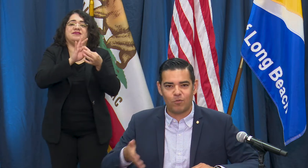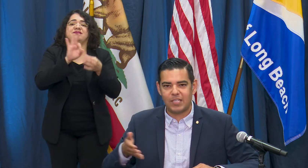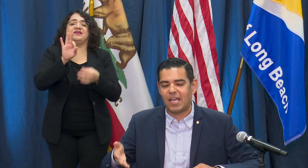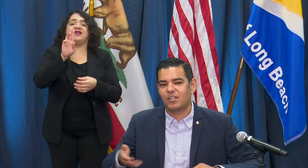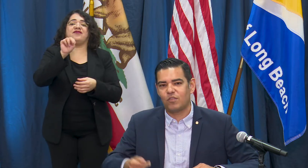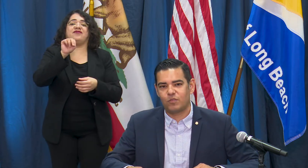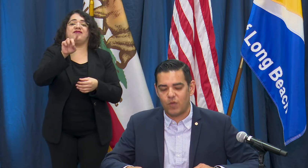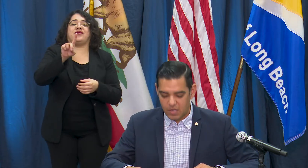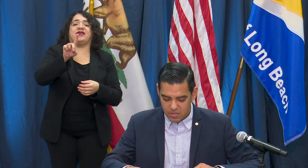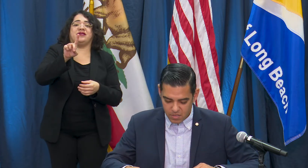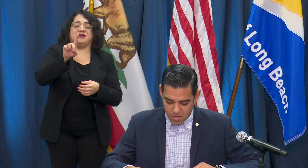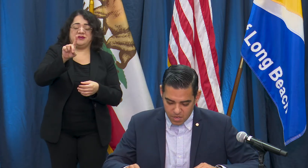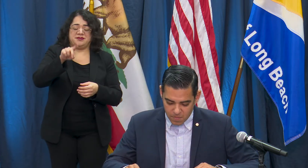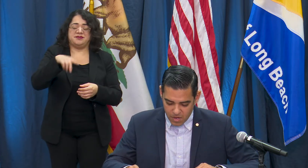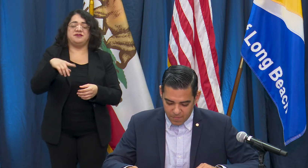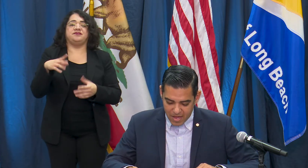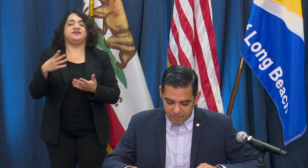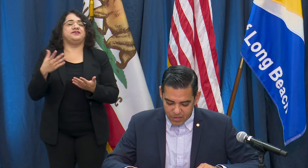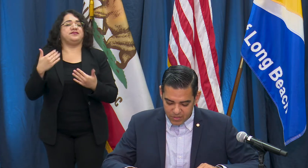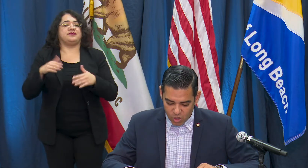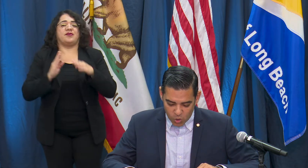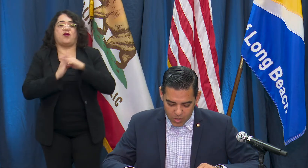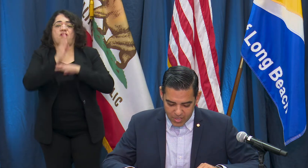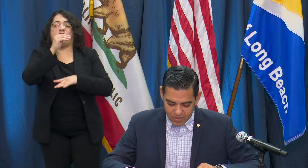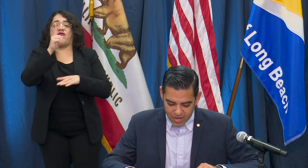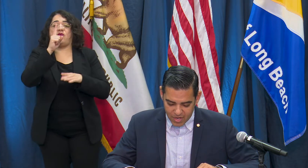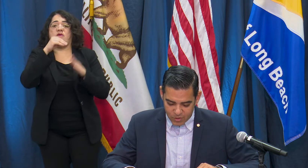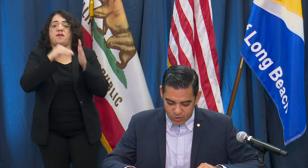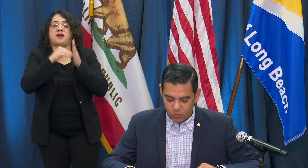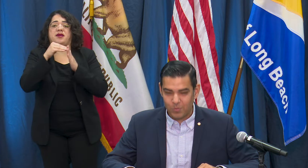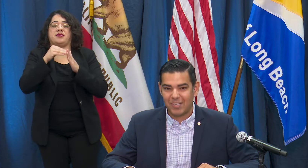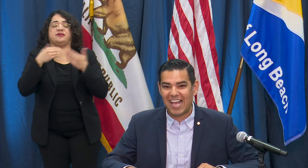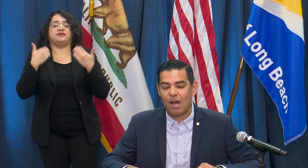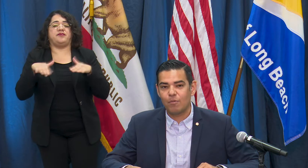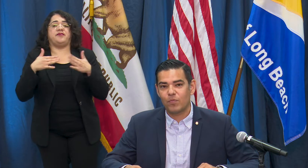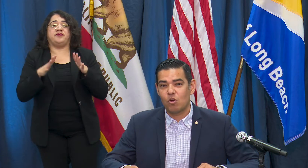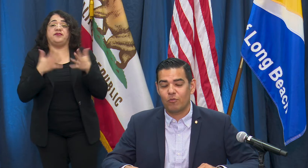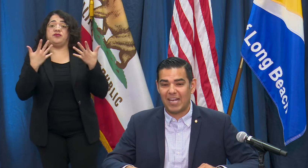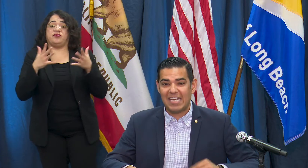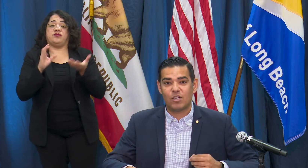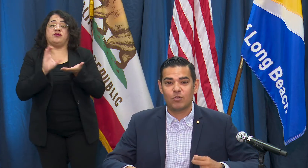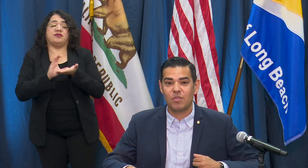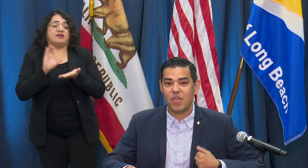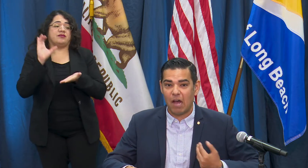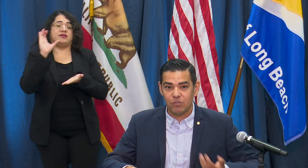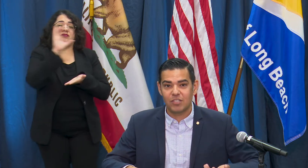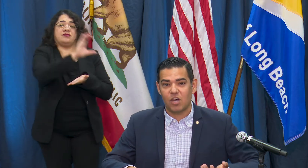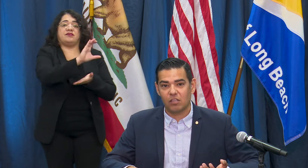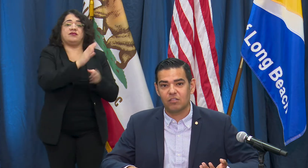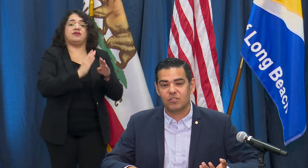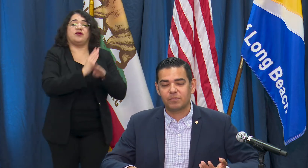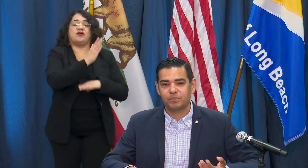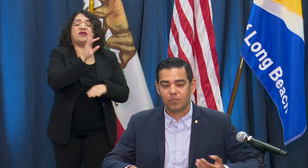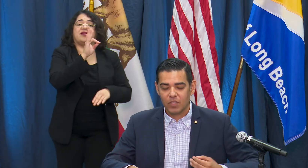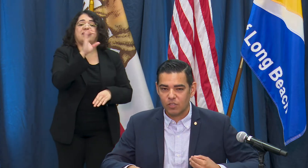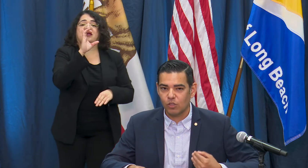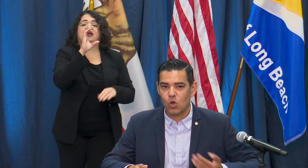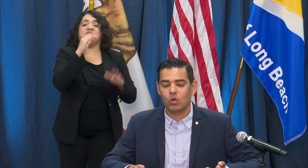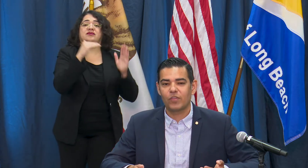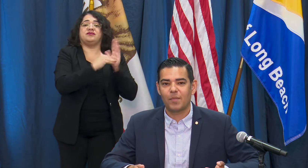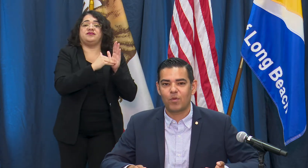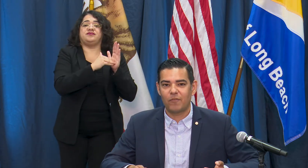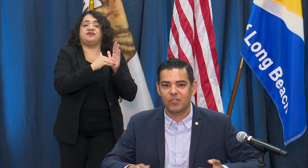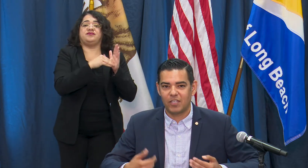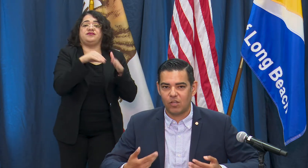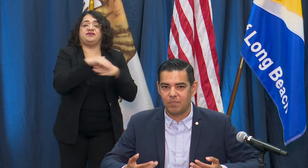raise every day into this fund. That fund has already distributed out over $800,000 to